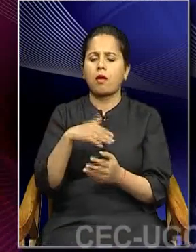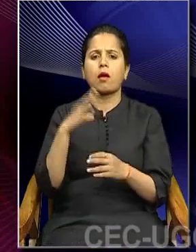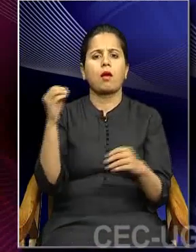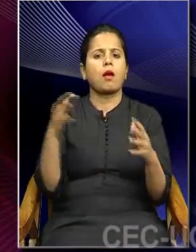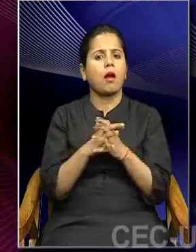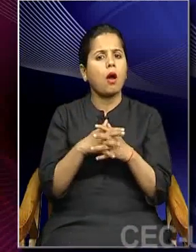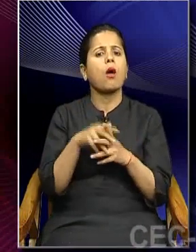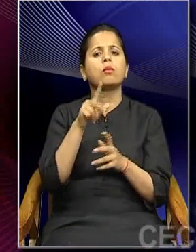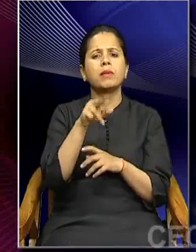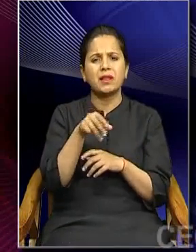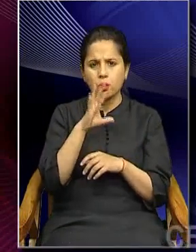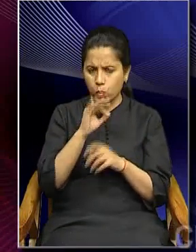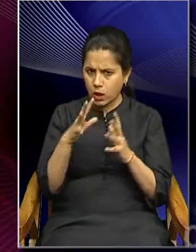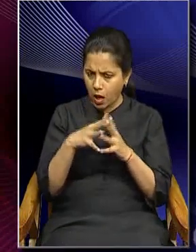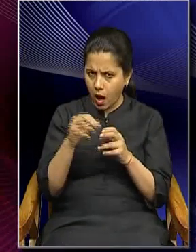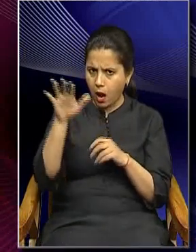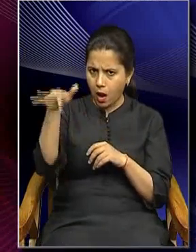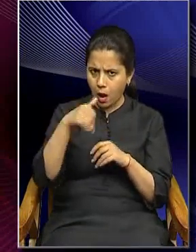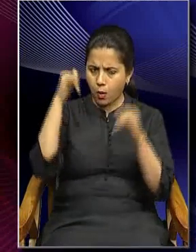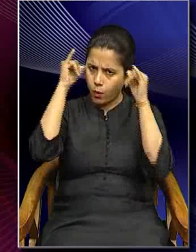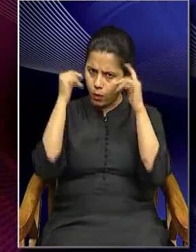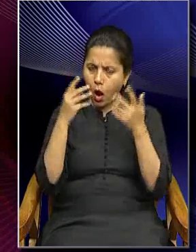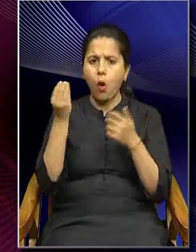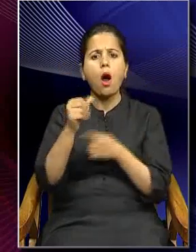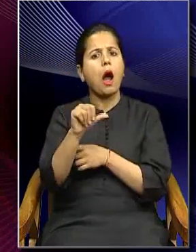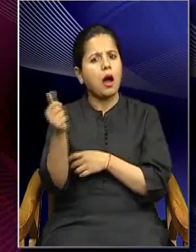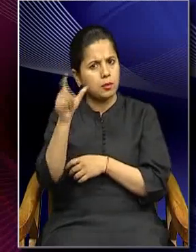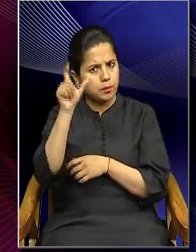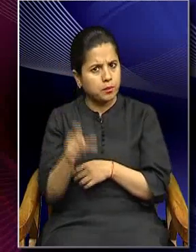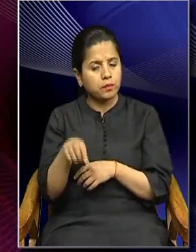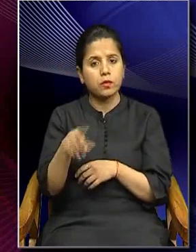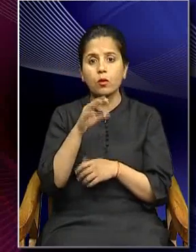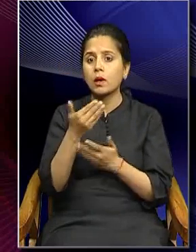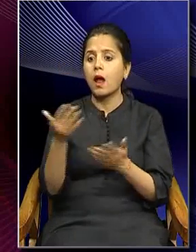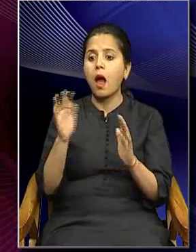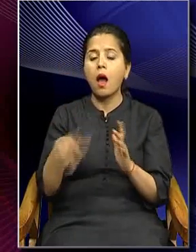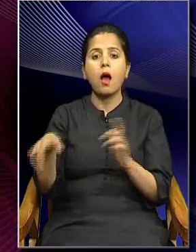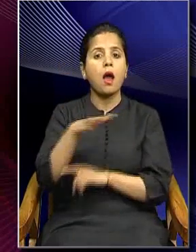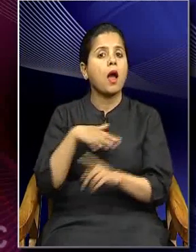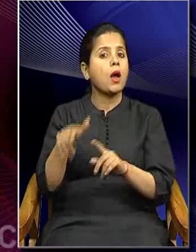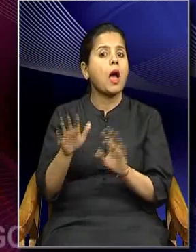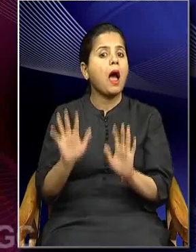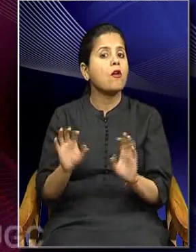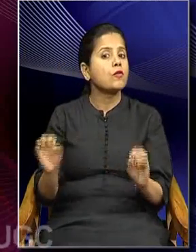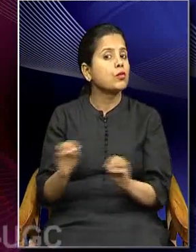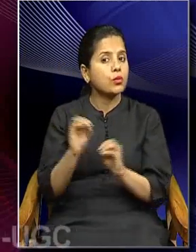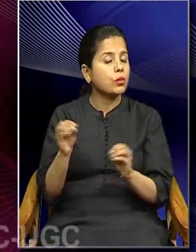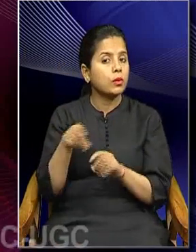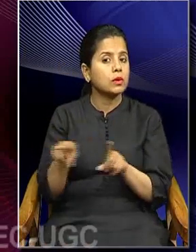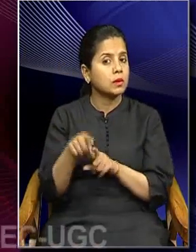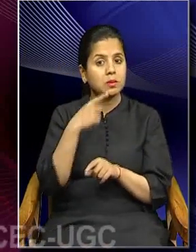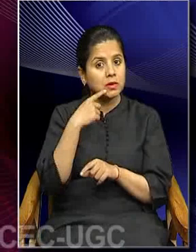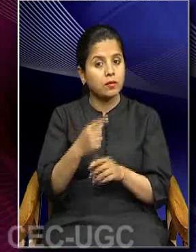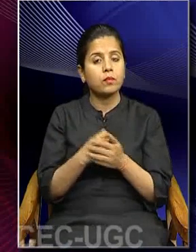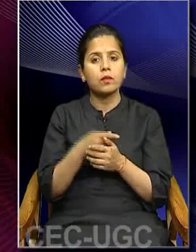sentence bring a cow are all things which are not present in that situation. And this